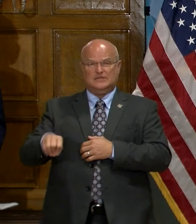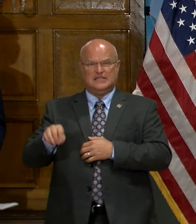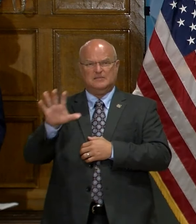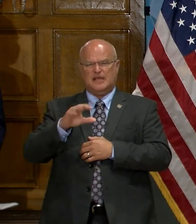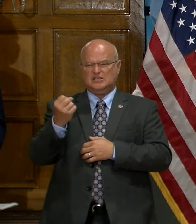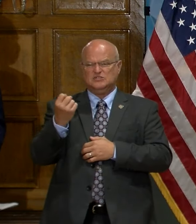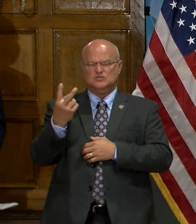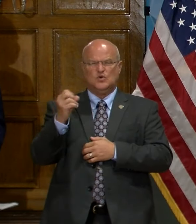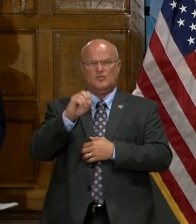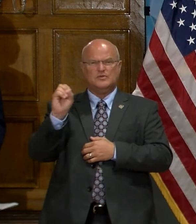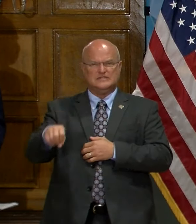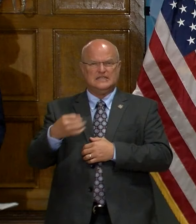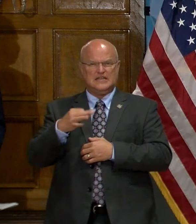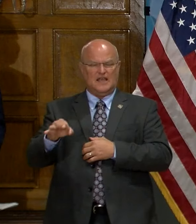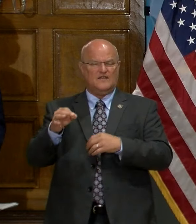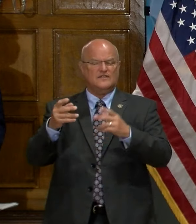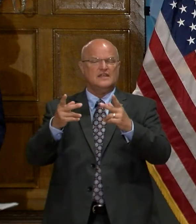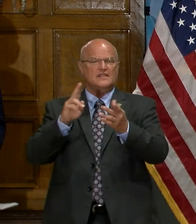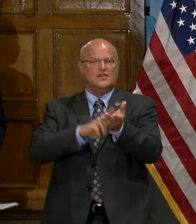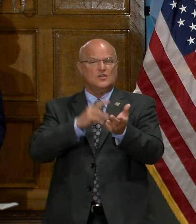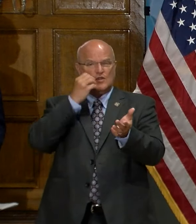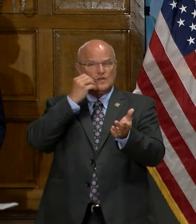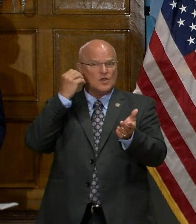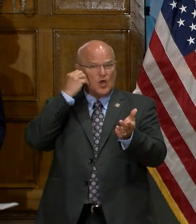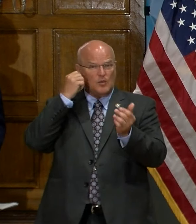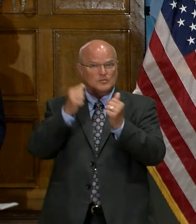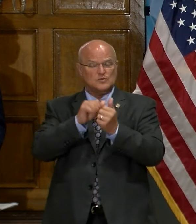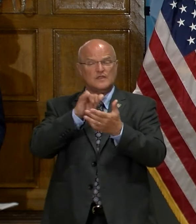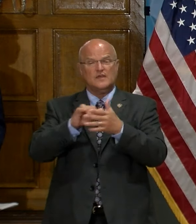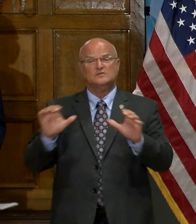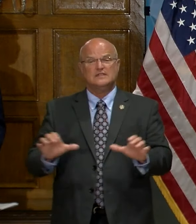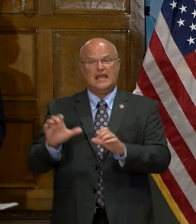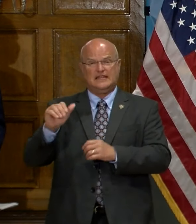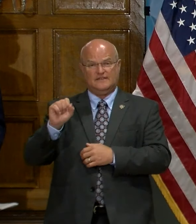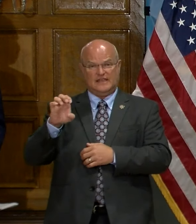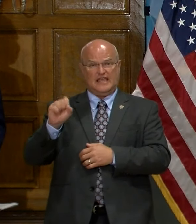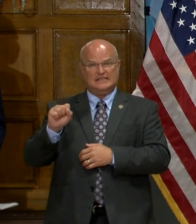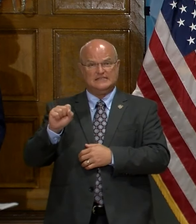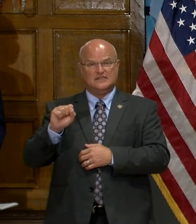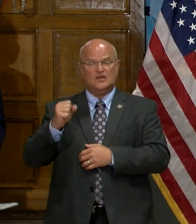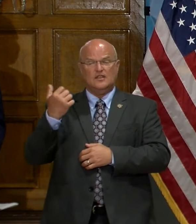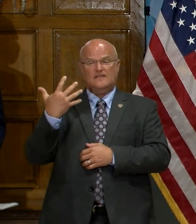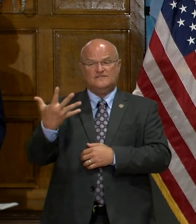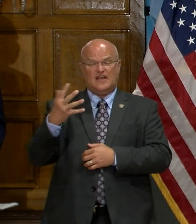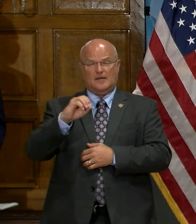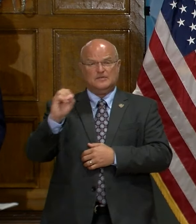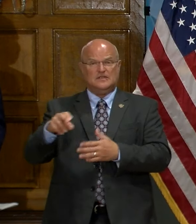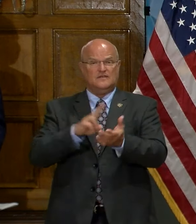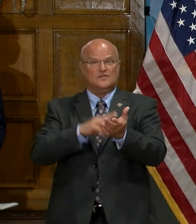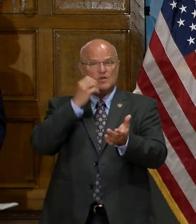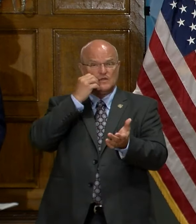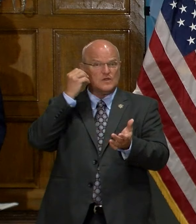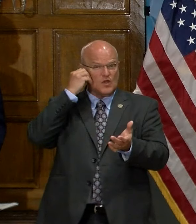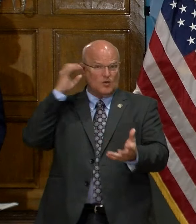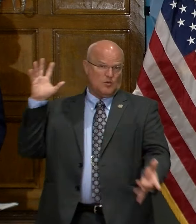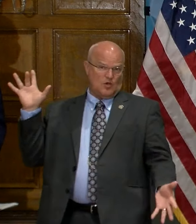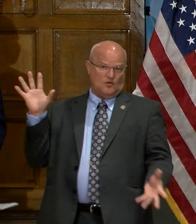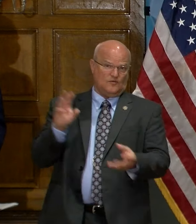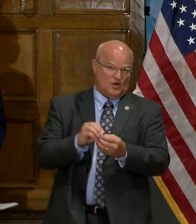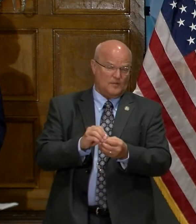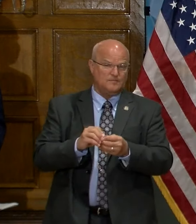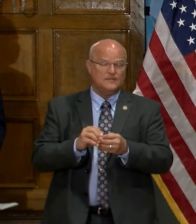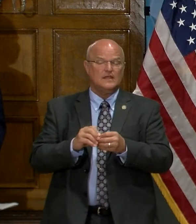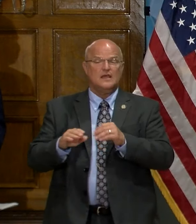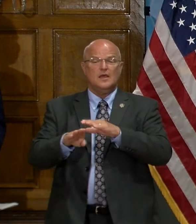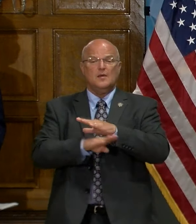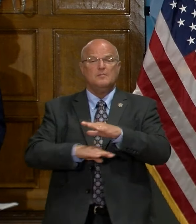about 12% of facilities with those active cases, and only 5% of nursing home totals overall.